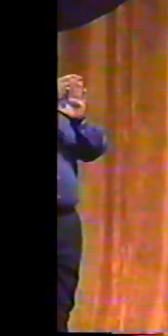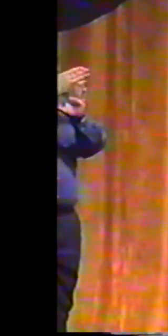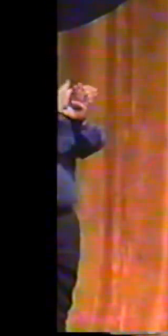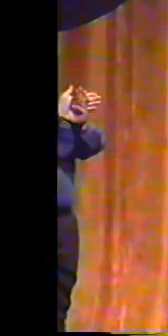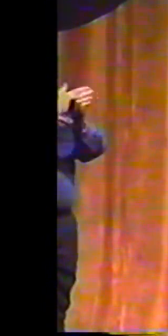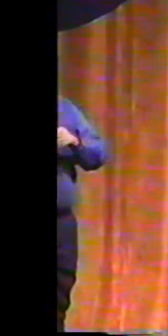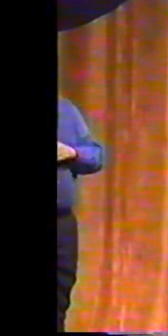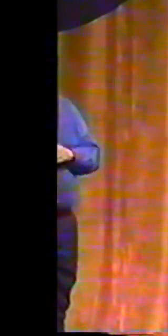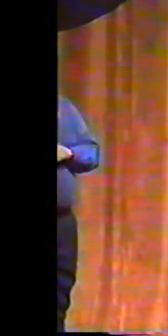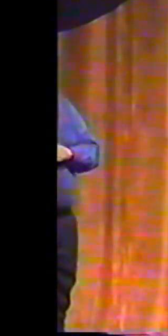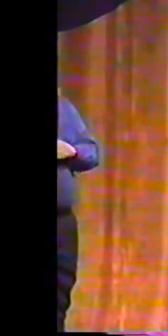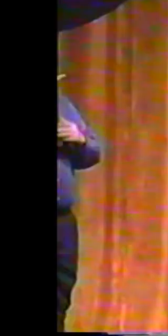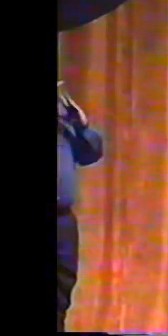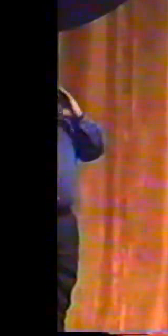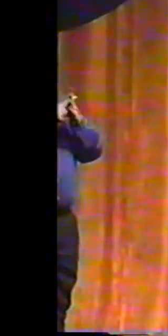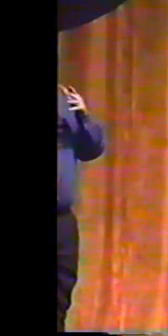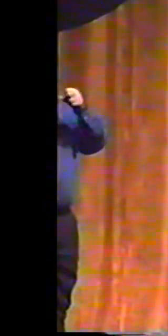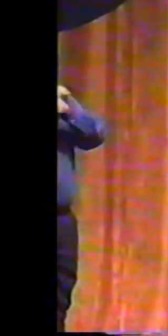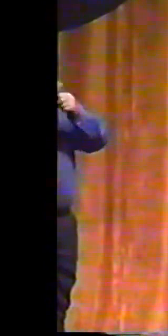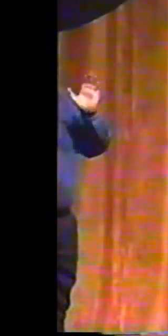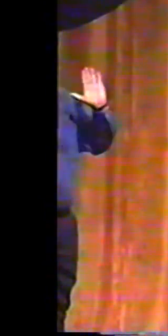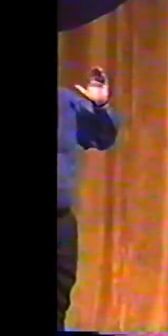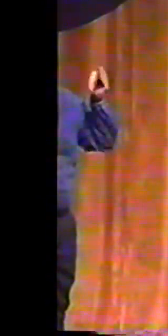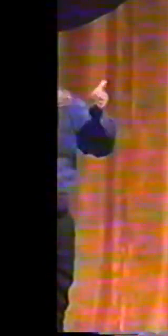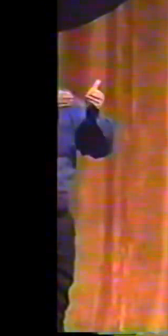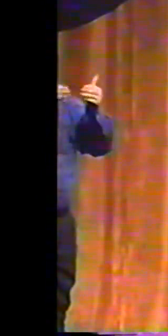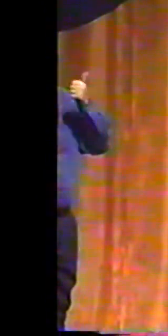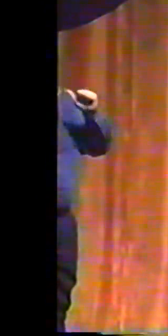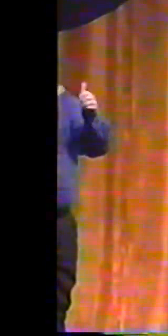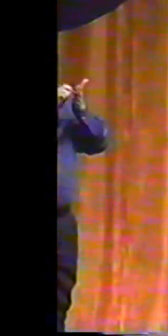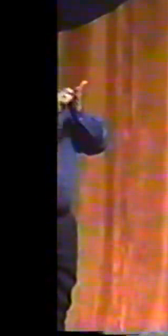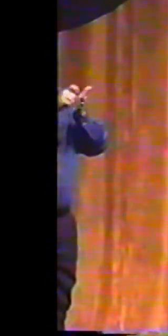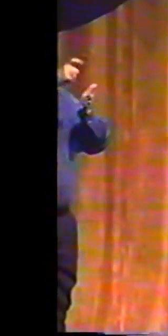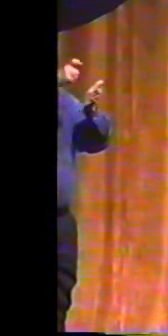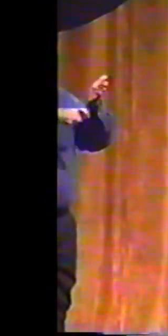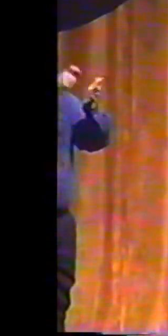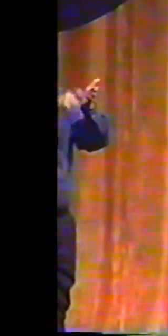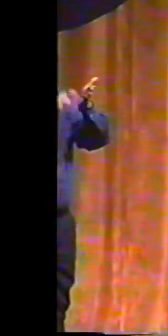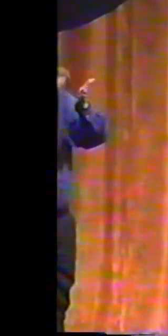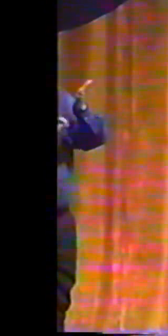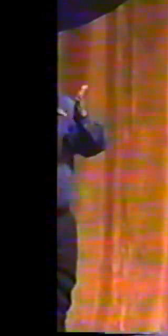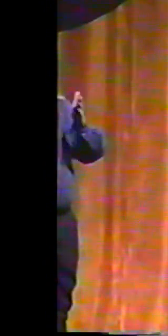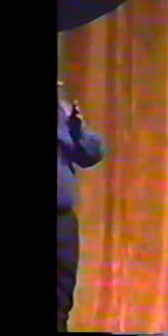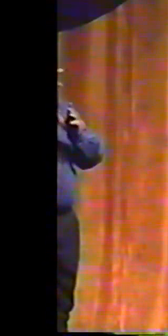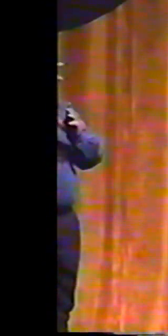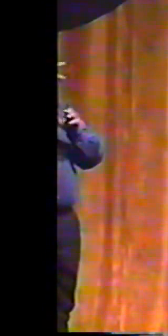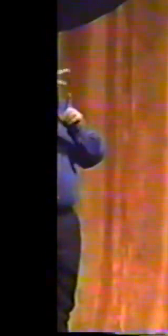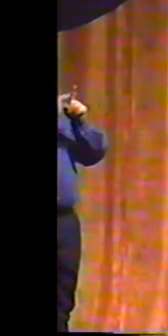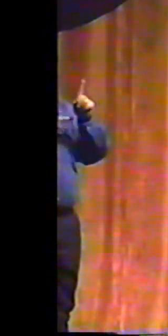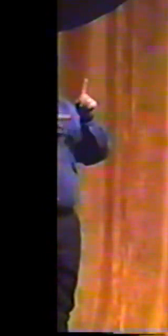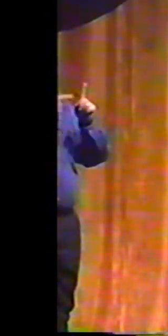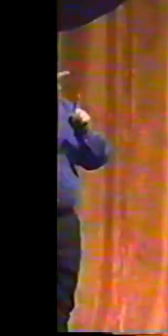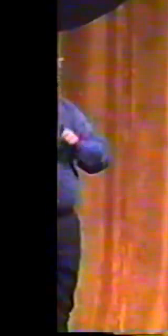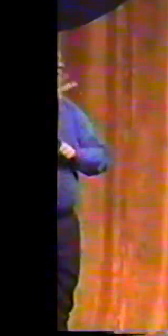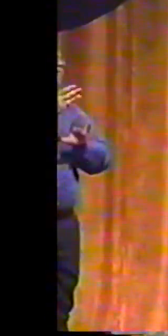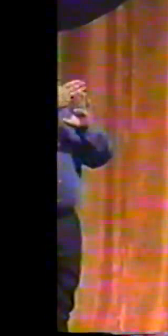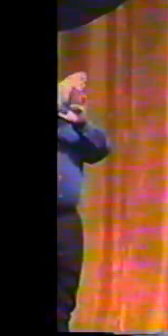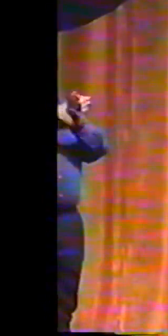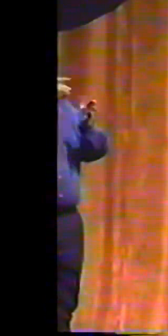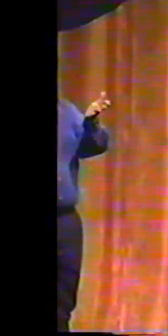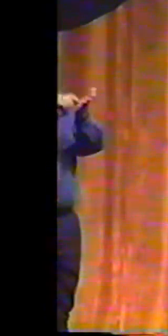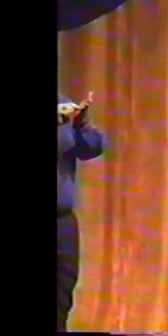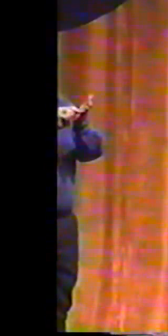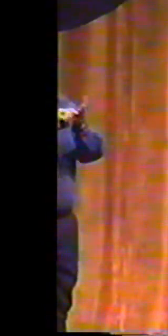working on a series of stories to pull everything together about 3.5 months before we published. So, and the repercussions were